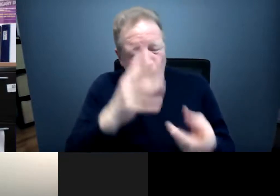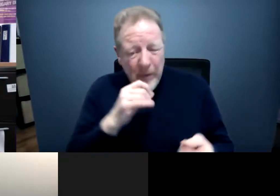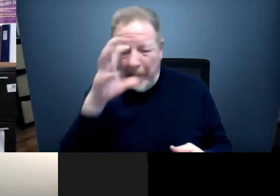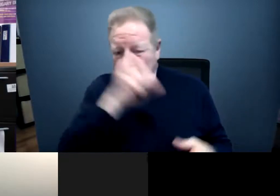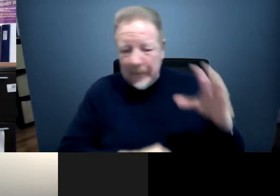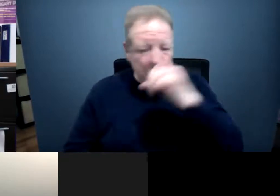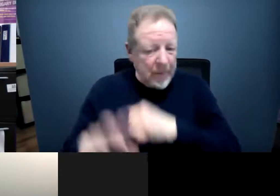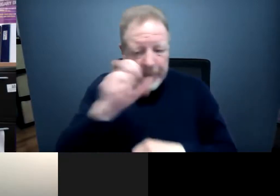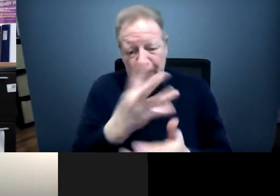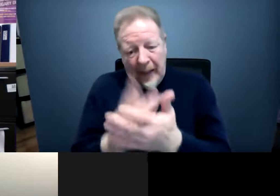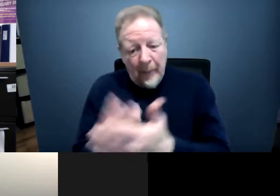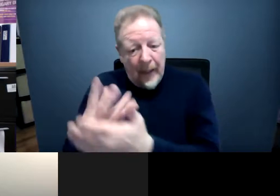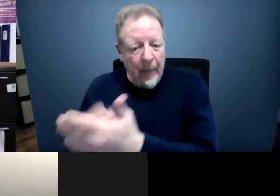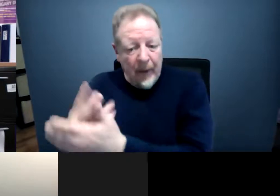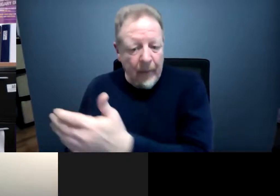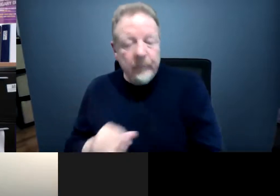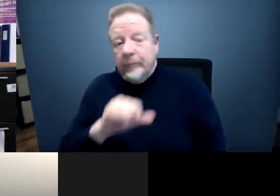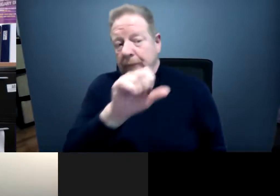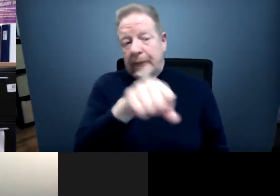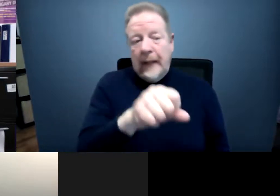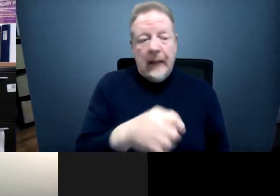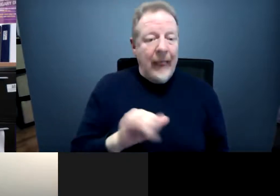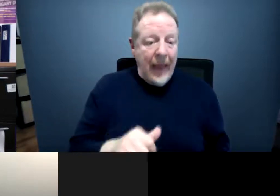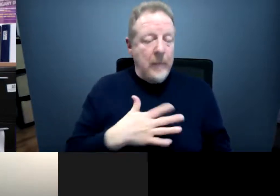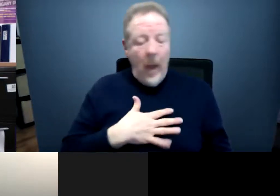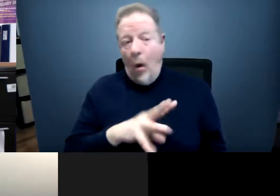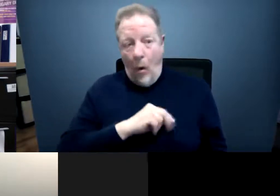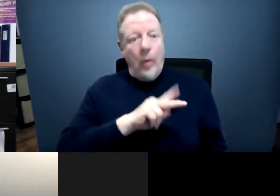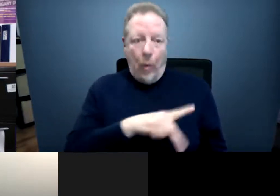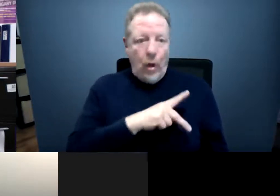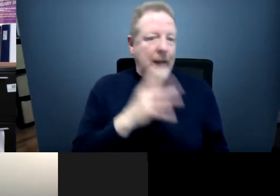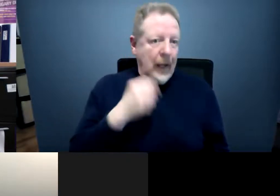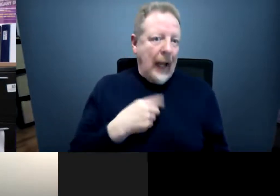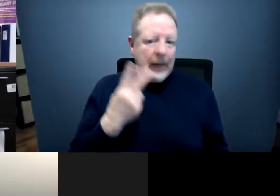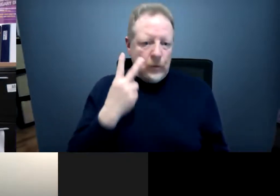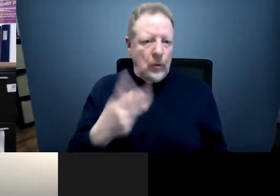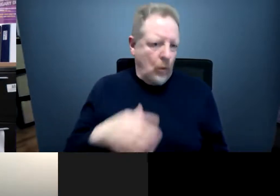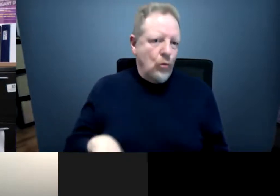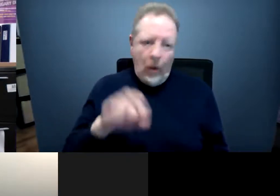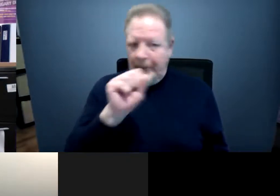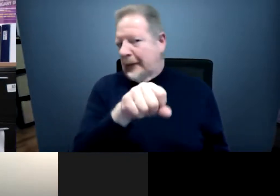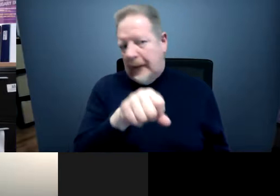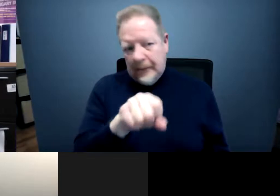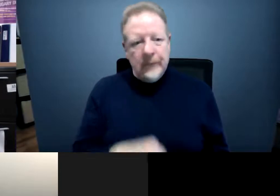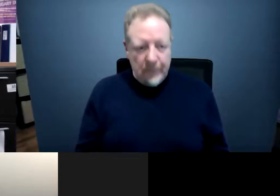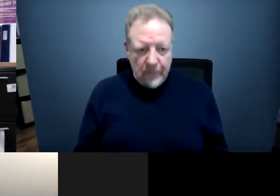Yeah, I mean, speaking from personal experience, I can definitely attest to that. I'm sure you can. Yeah. Yeah, and then you could see from